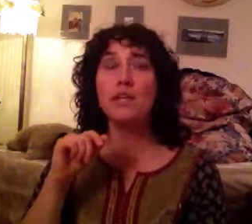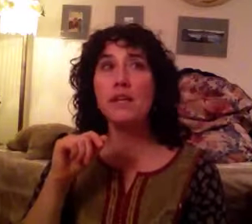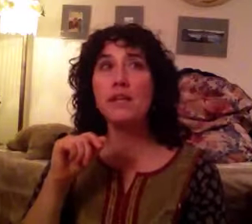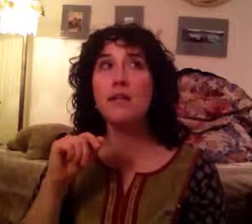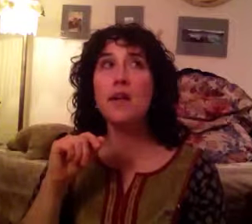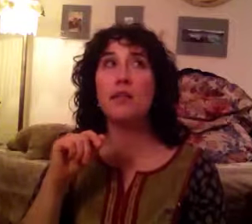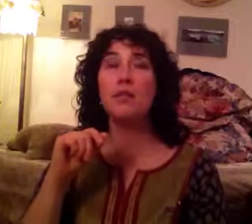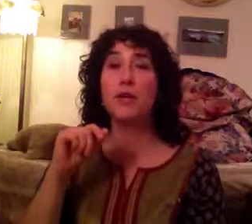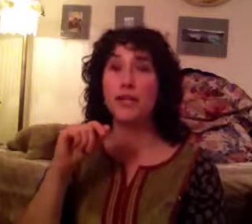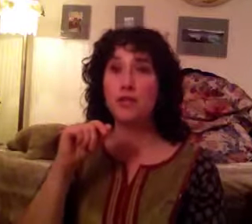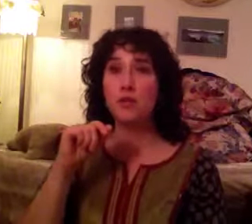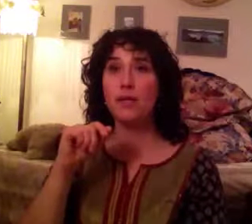Million, you can do it